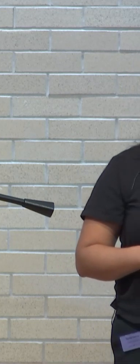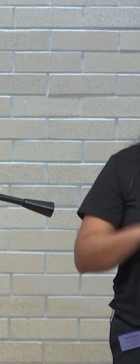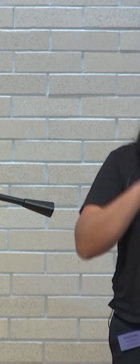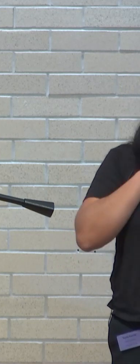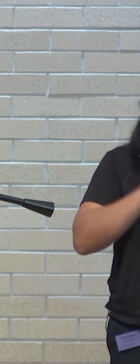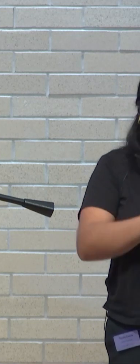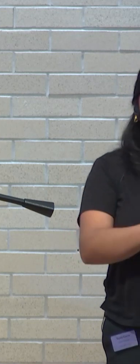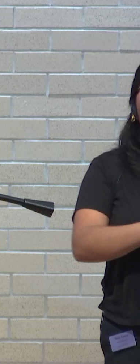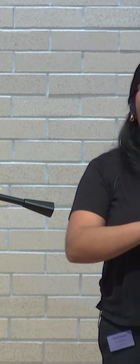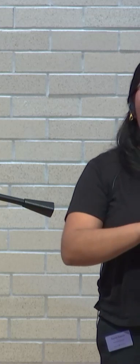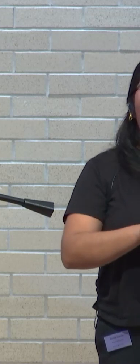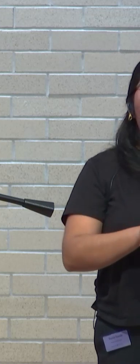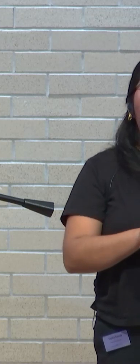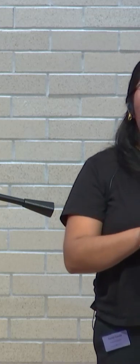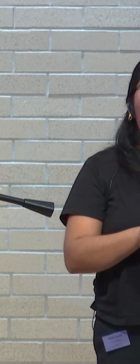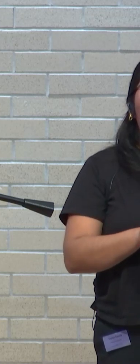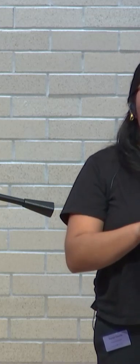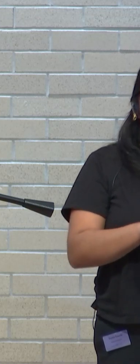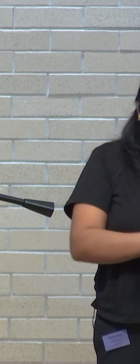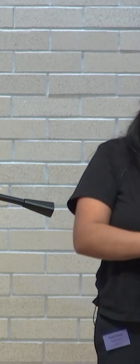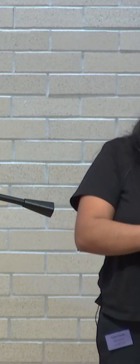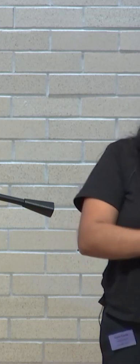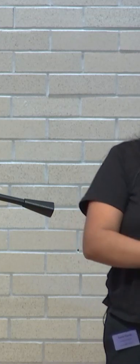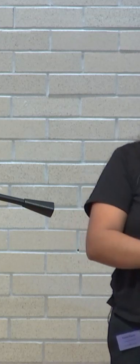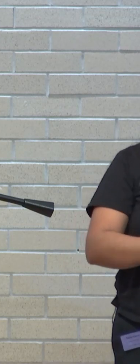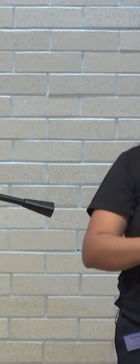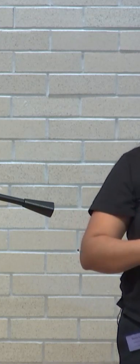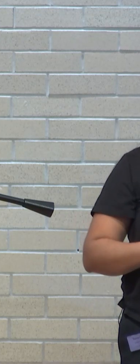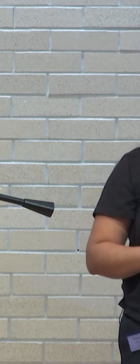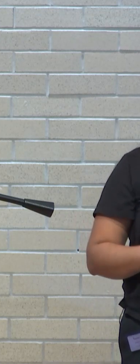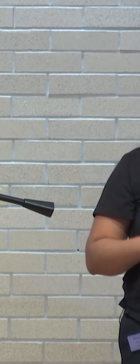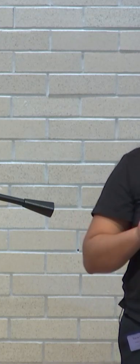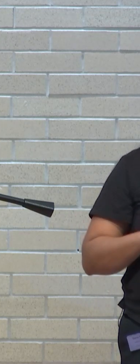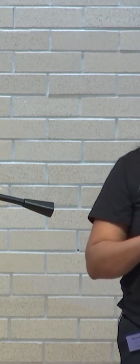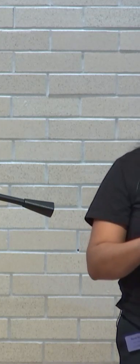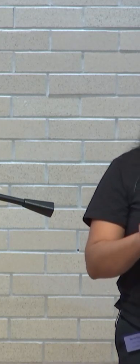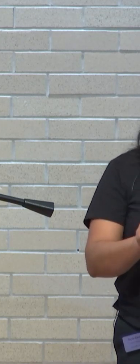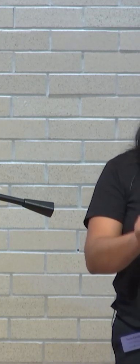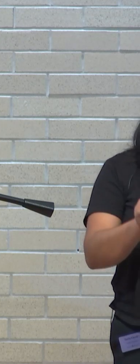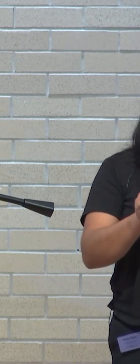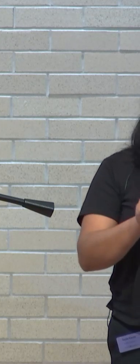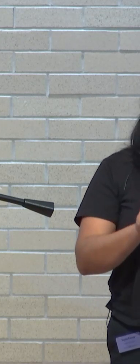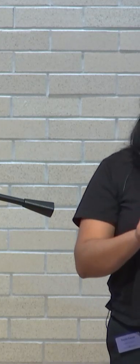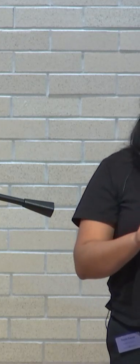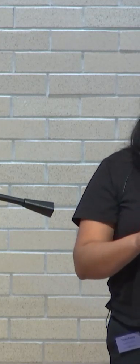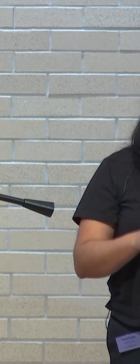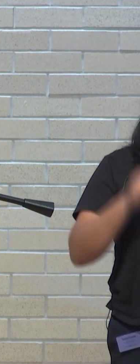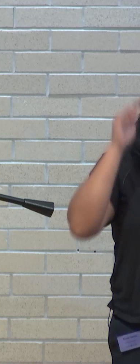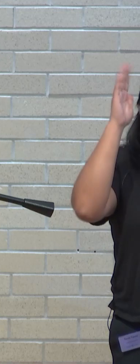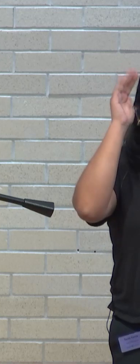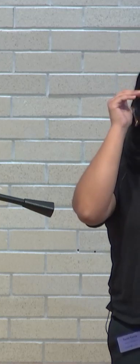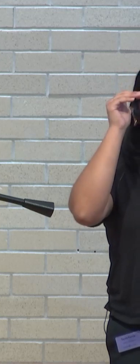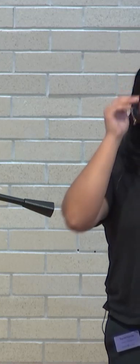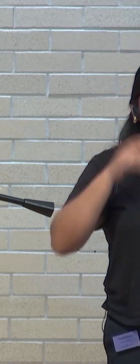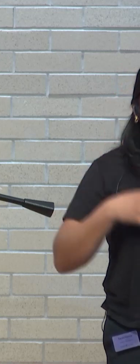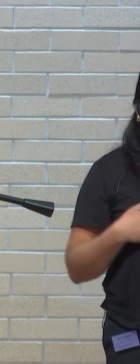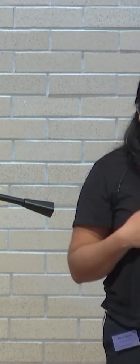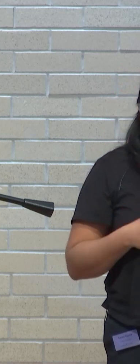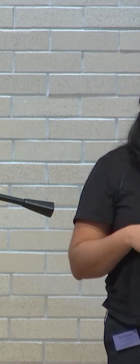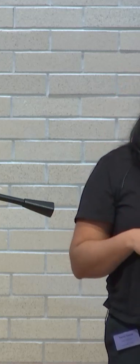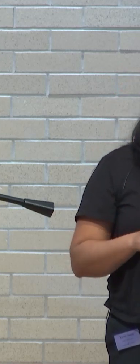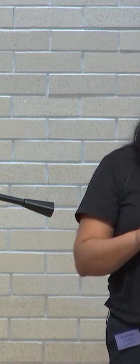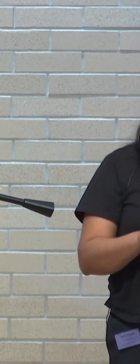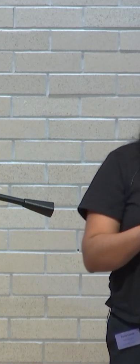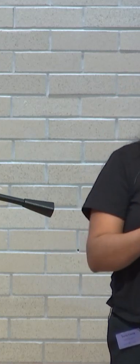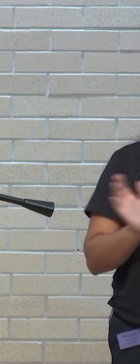weighed down, we must always pave a way forward. This hope is our door, our portal.